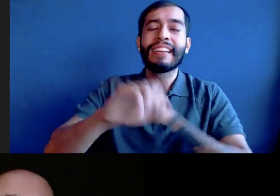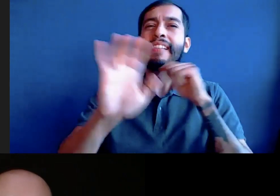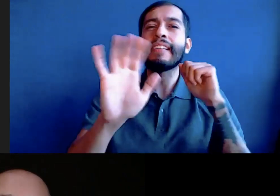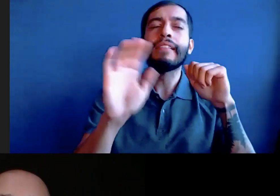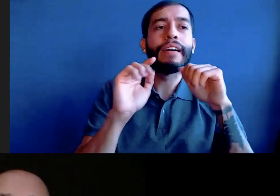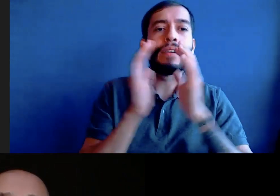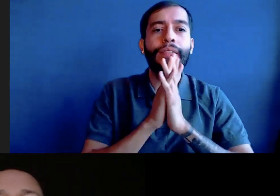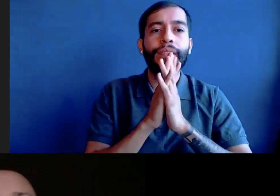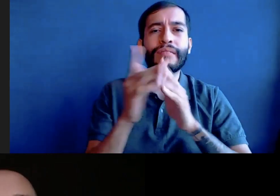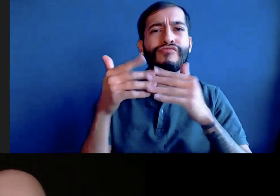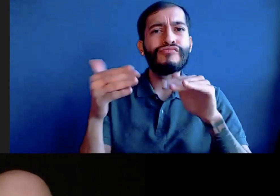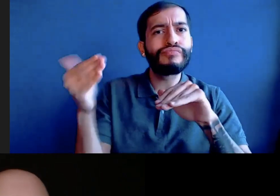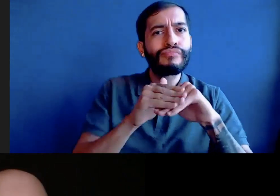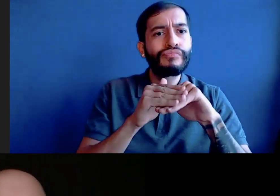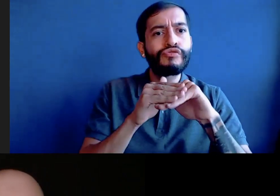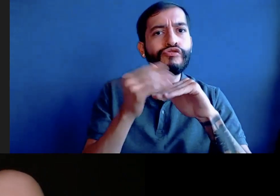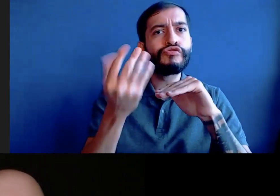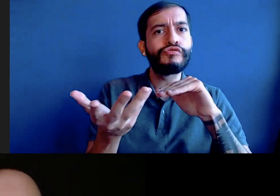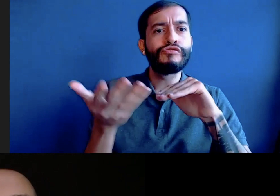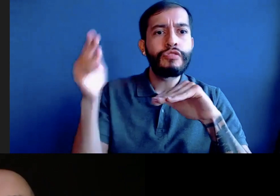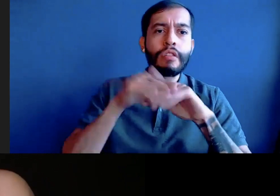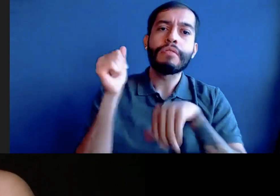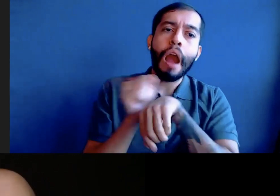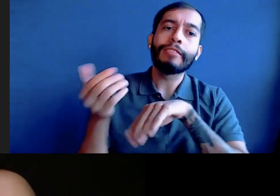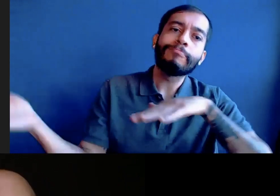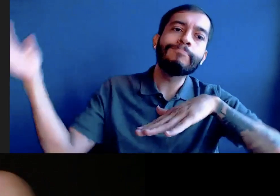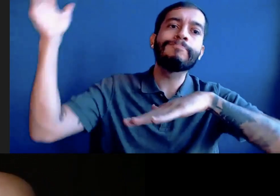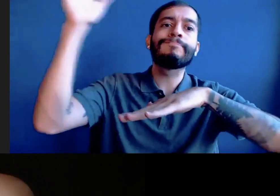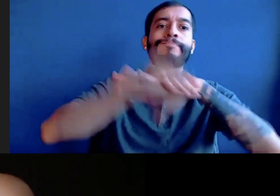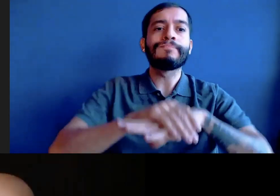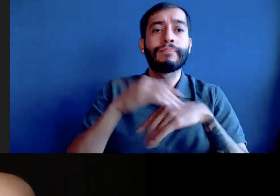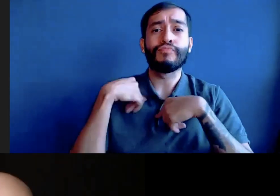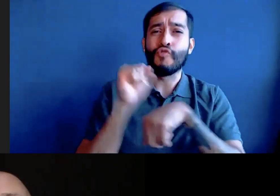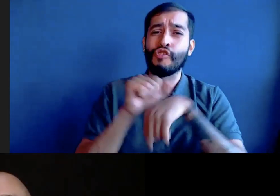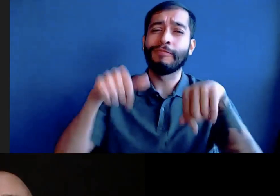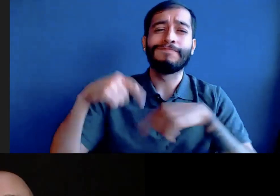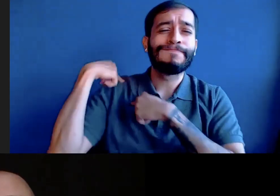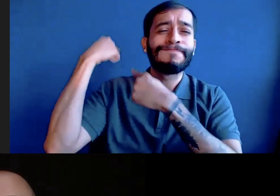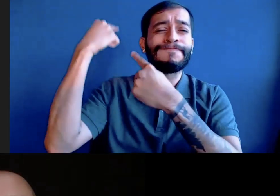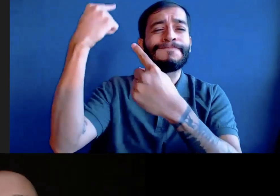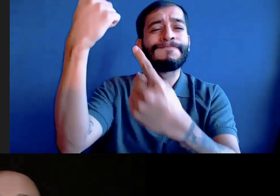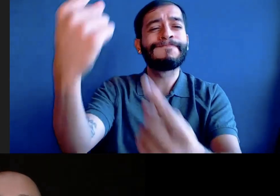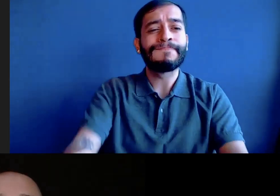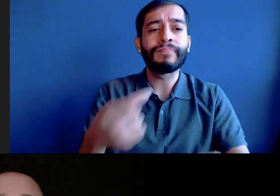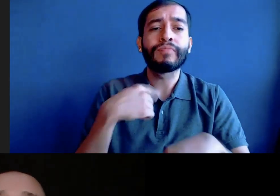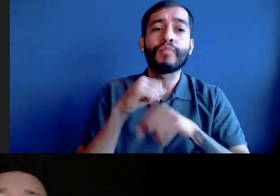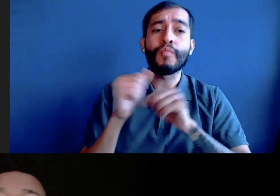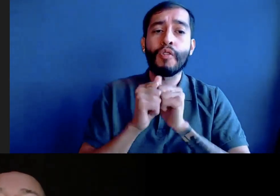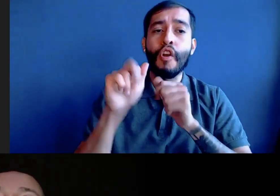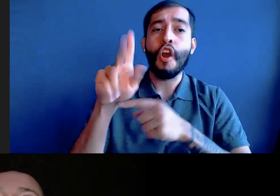time, and I've worked with Artie Party in the past, and I love his work. I think it's absolutely brilliant, you know. And I